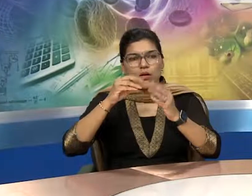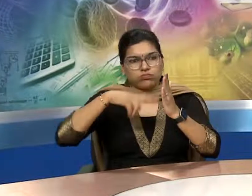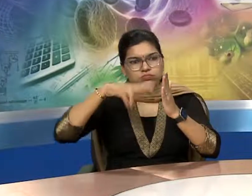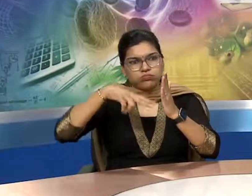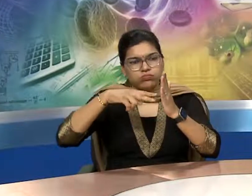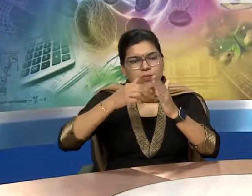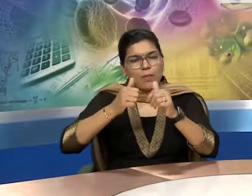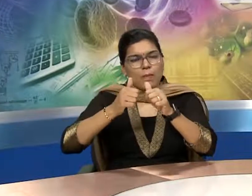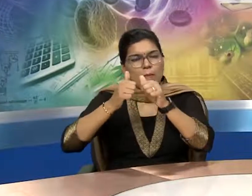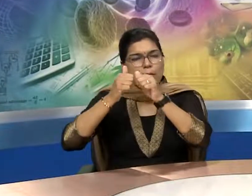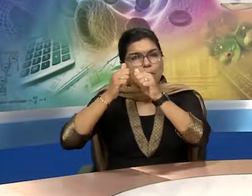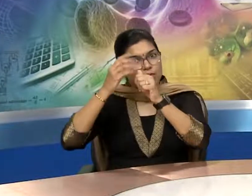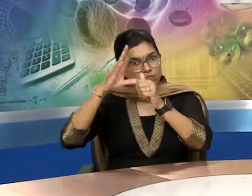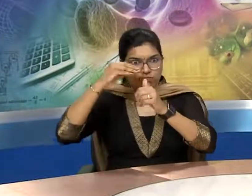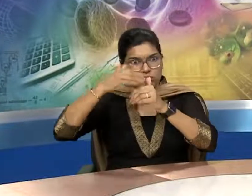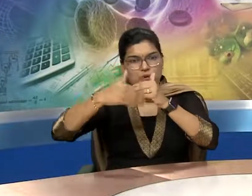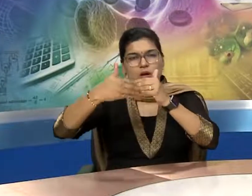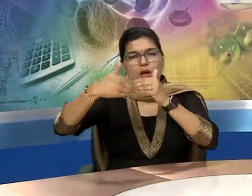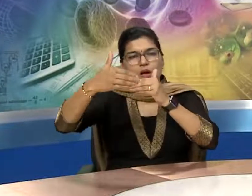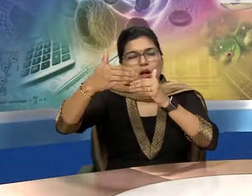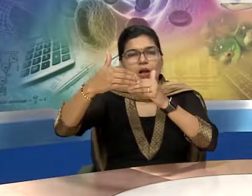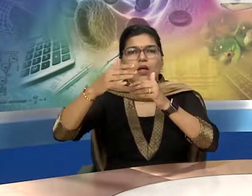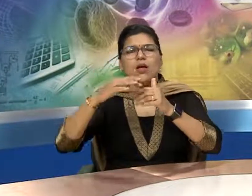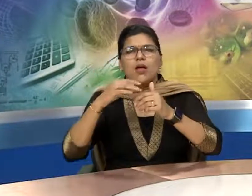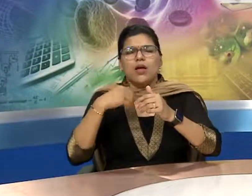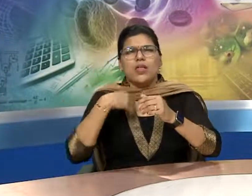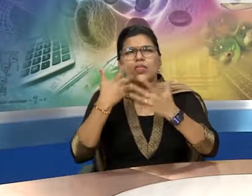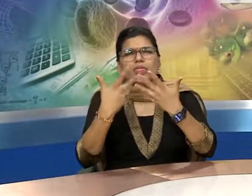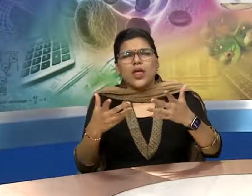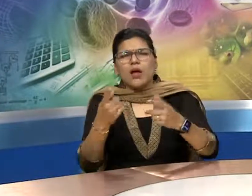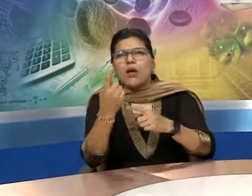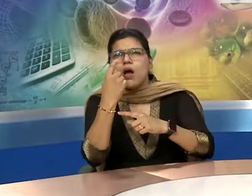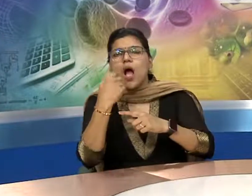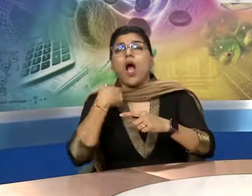individually and also in a group at various stages of education.